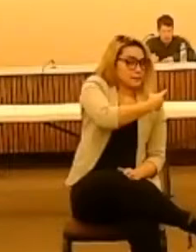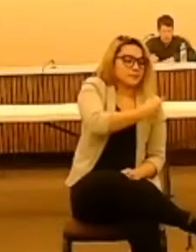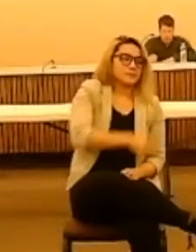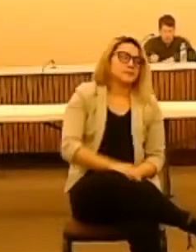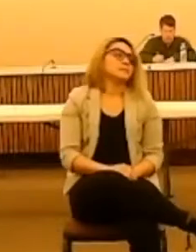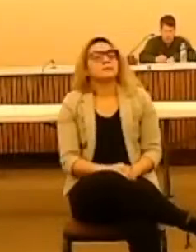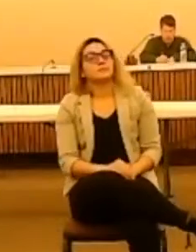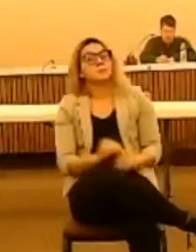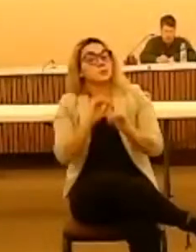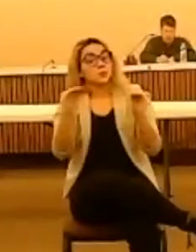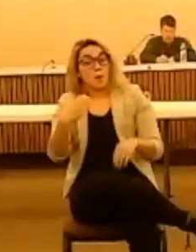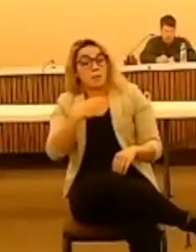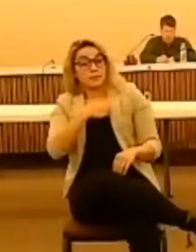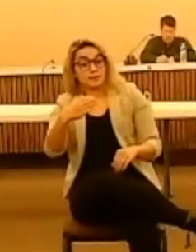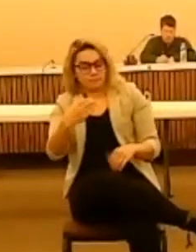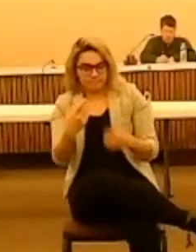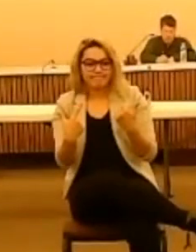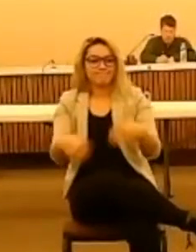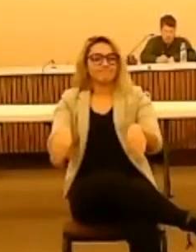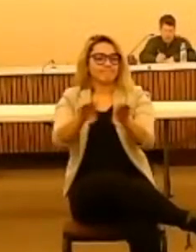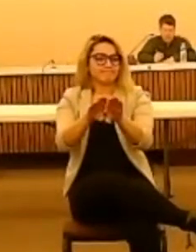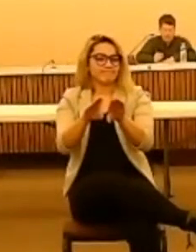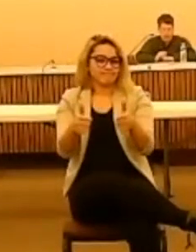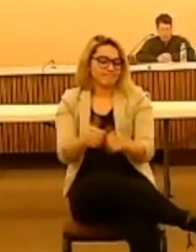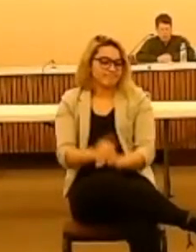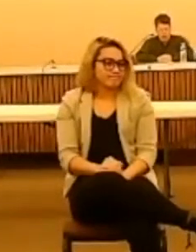objections, that public hearing is closed.